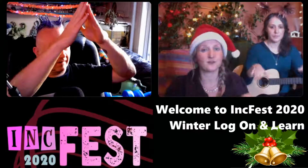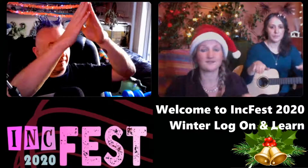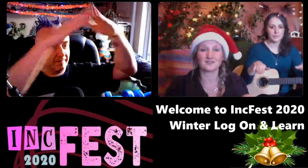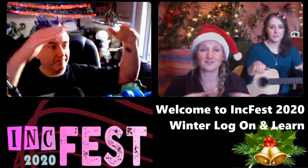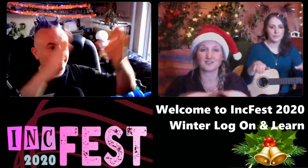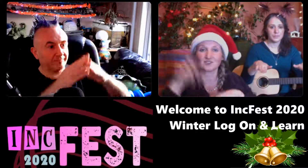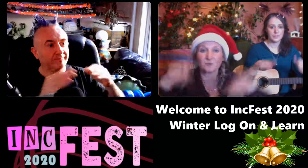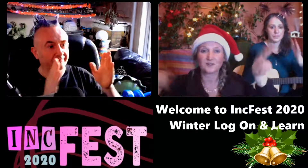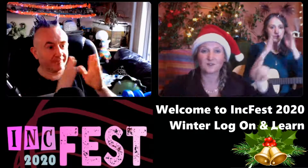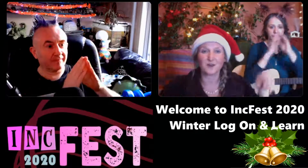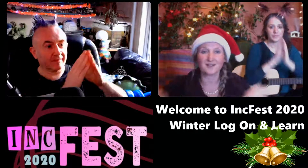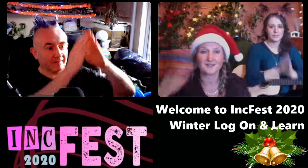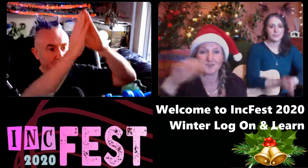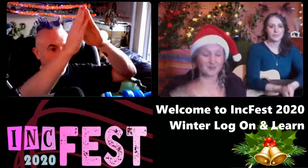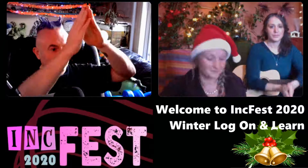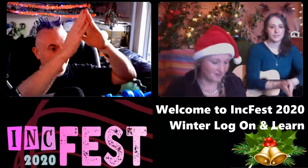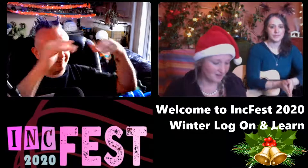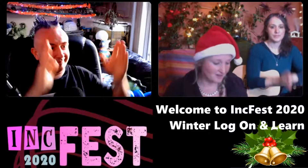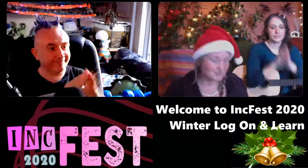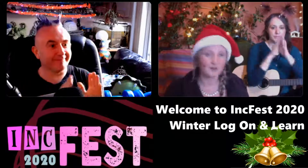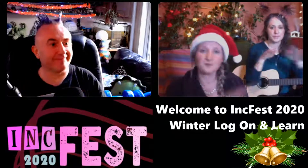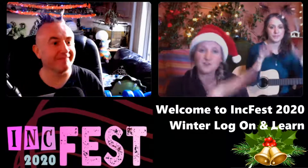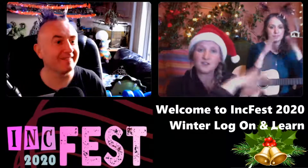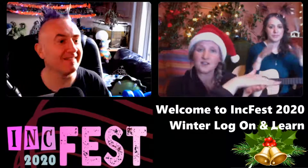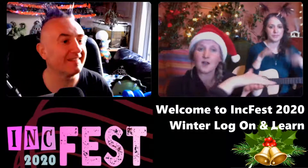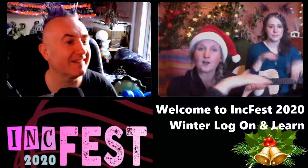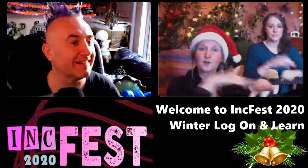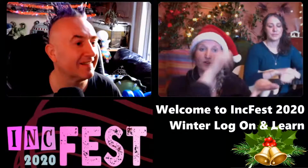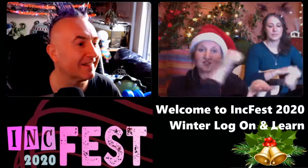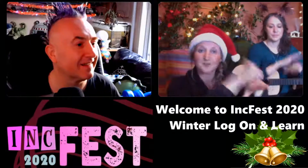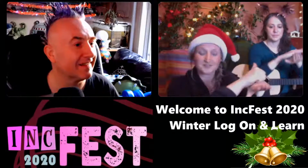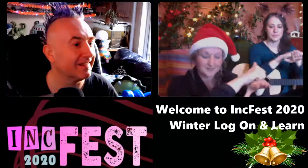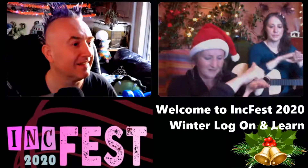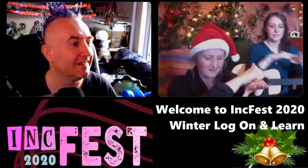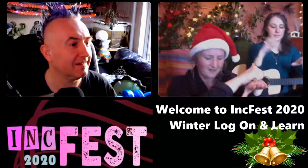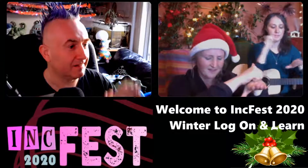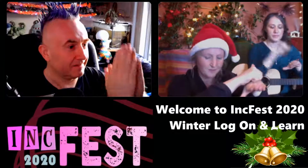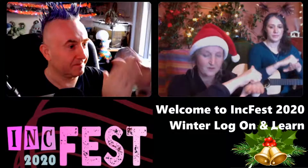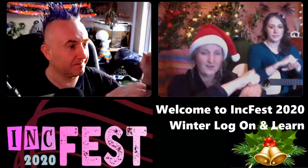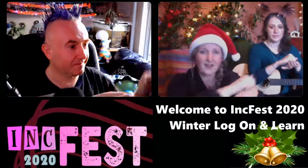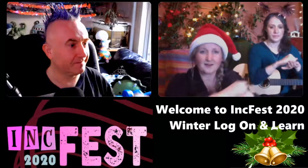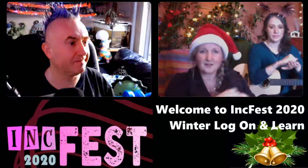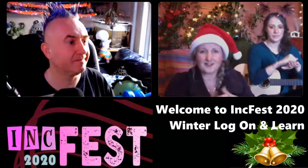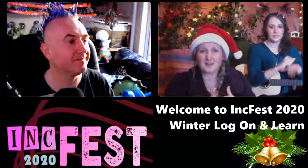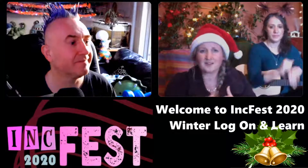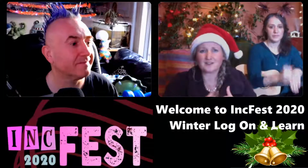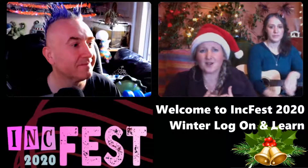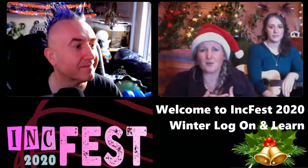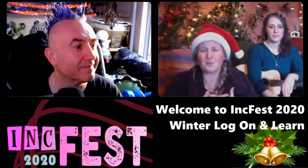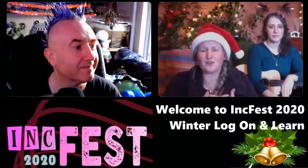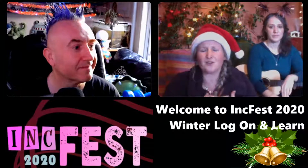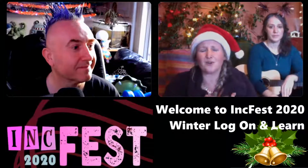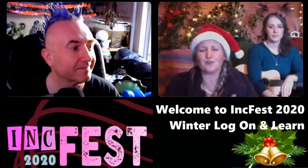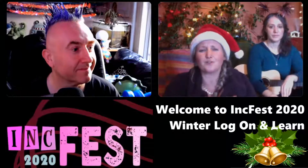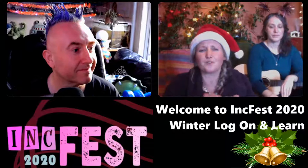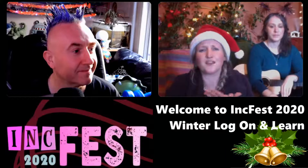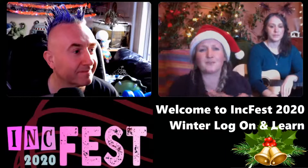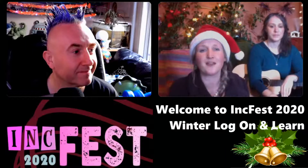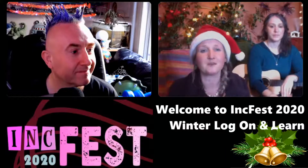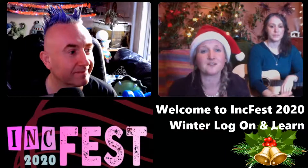That's just a bit of variety for you. So I'm choosing Christmas in this one. And because that bit's so beautiful, saying may your days